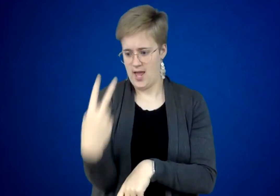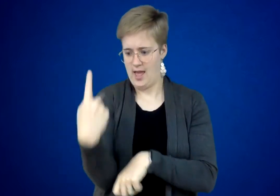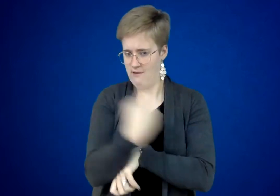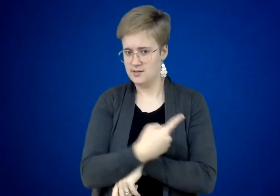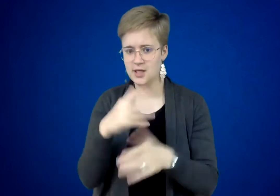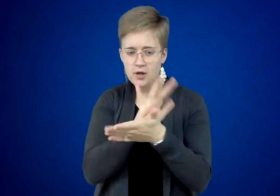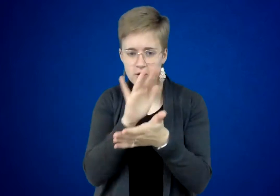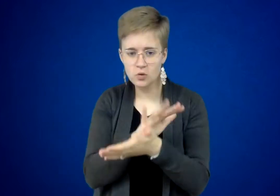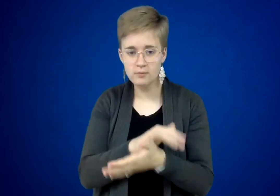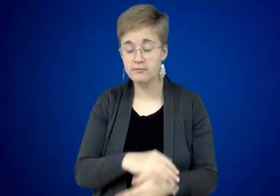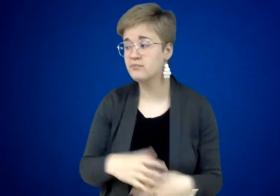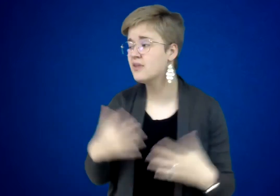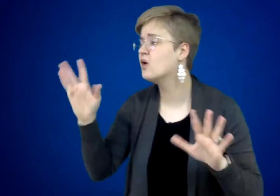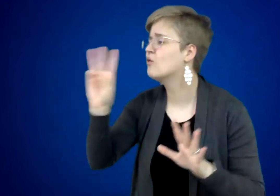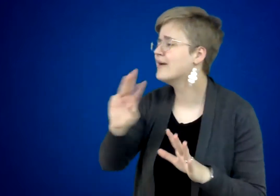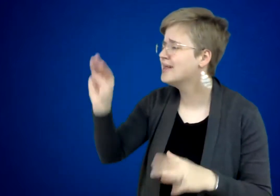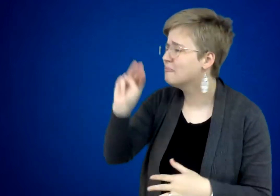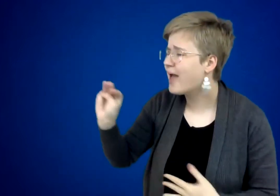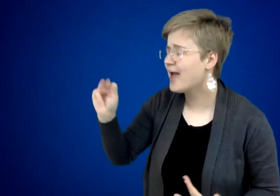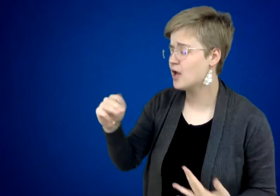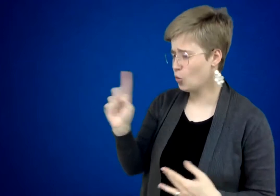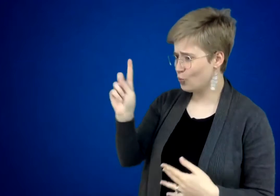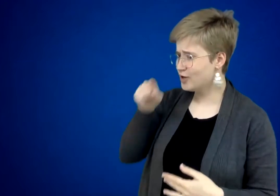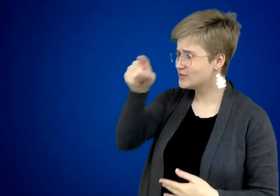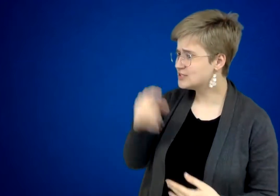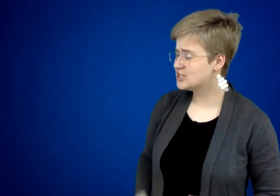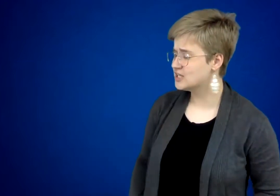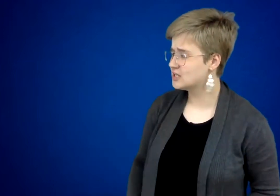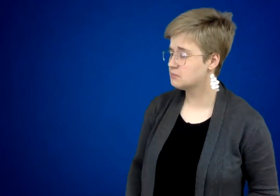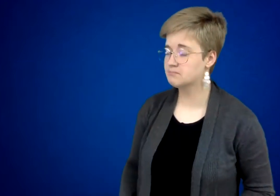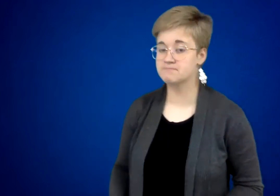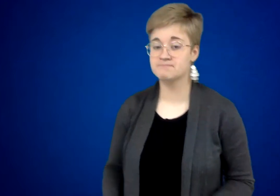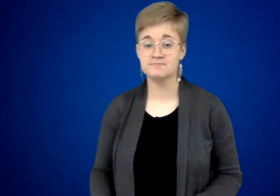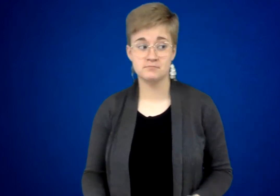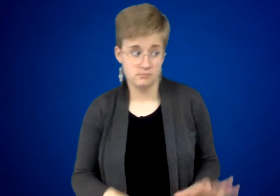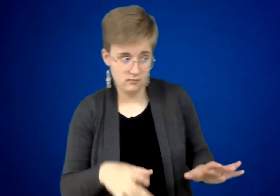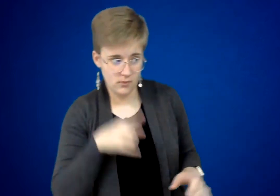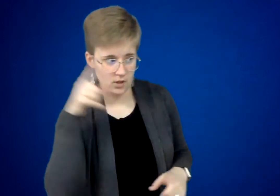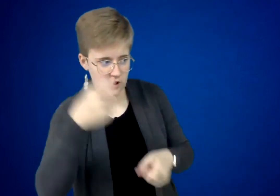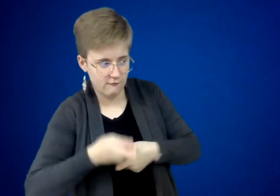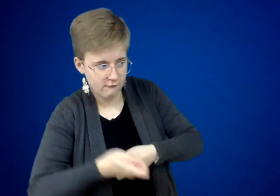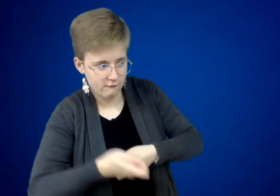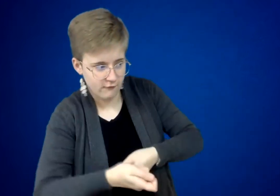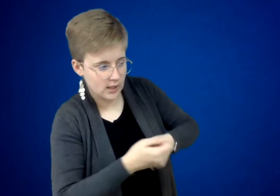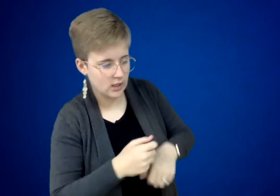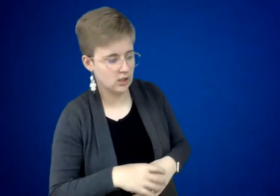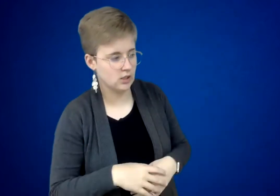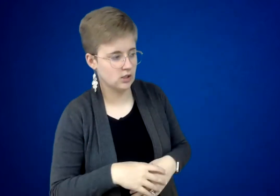Mae," Sistine said. "Where is she?" "She's vacuuming," said Rob.